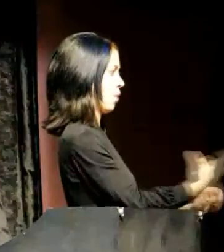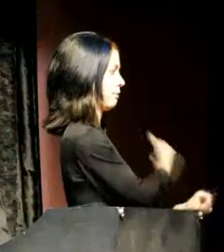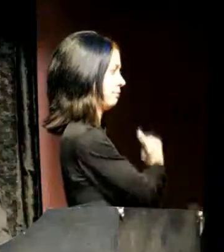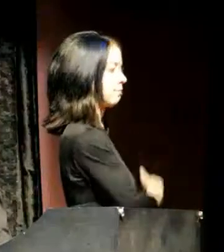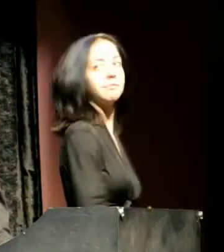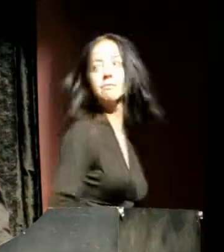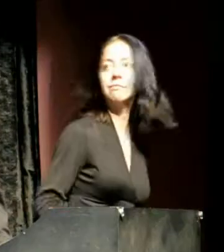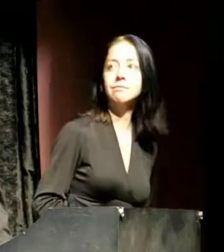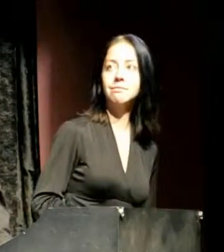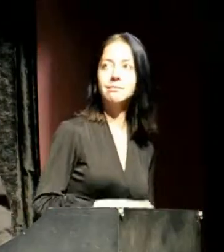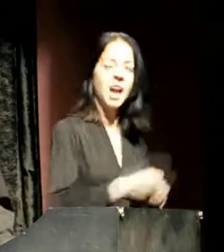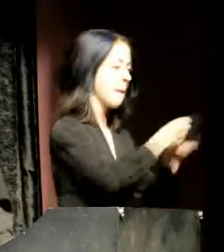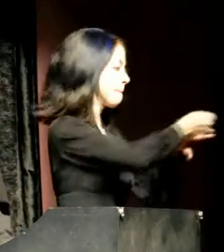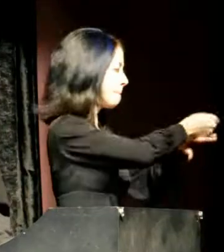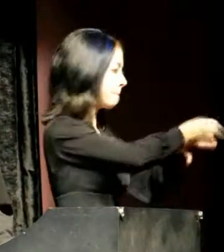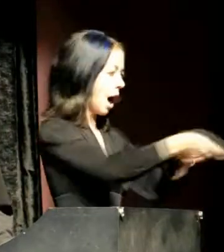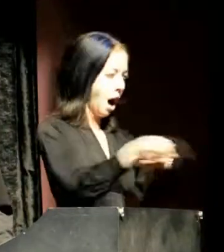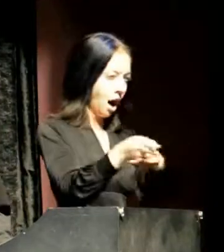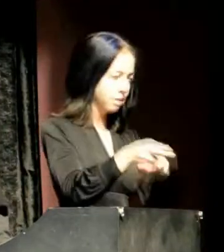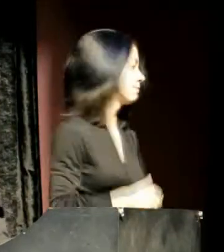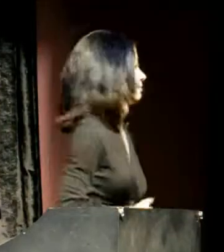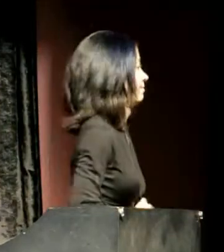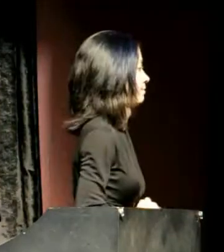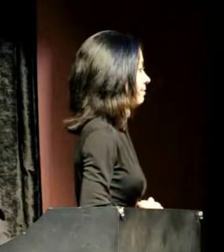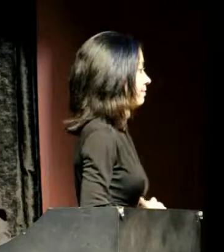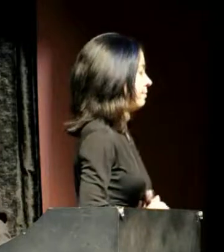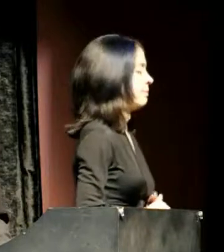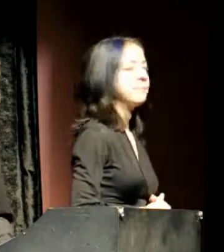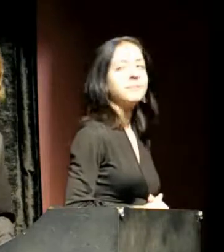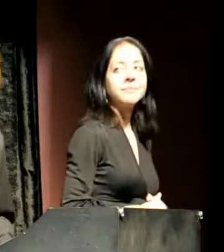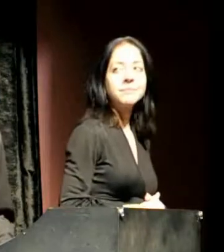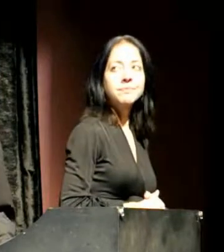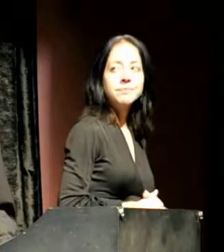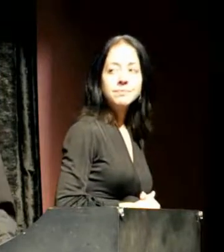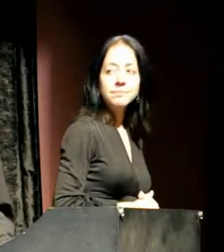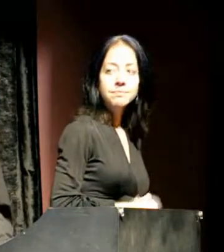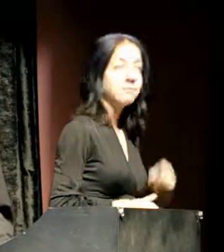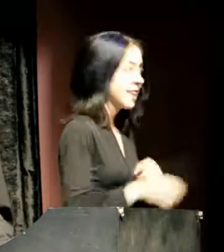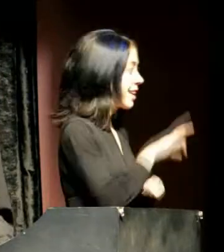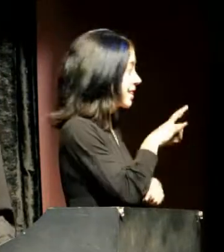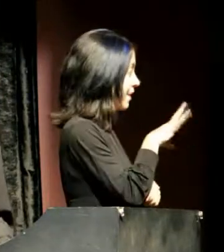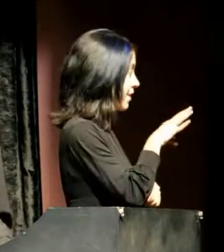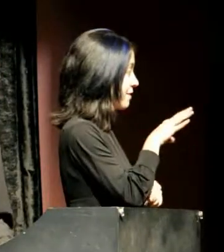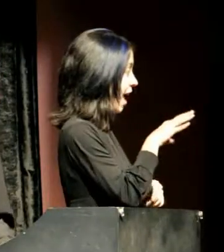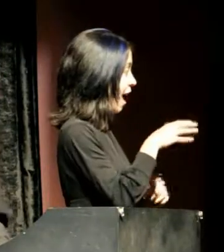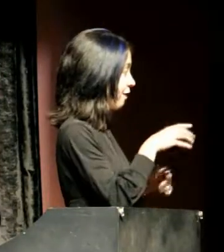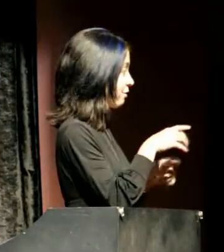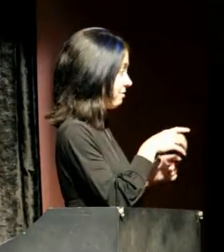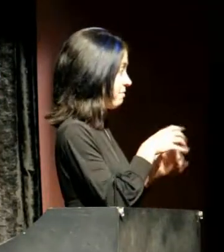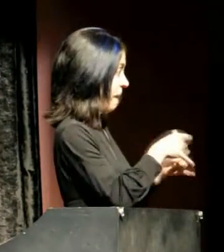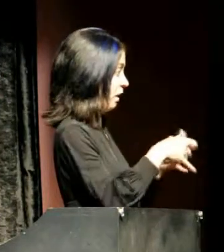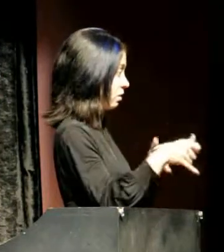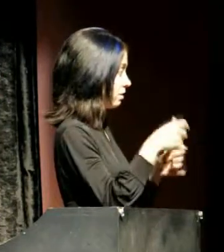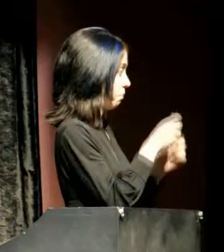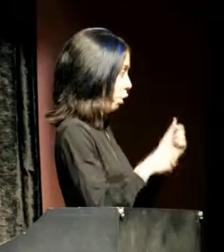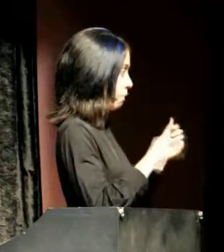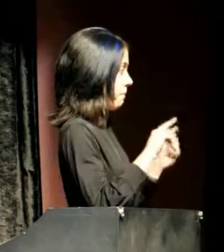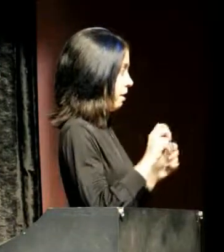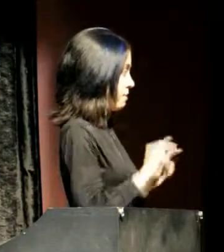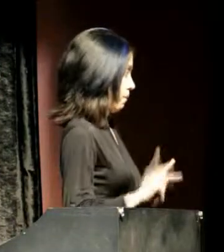Well above the rest of the country. At 75 medals per million, Colorado.